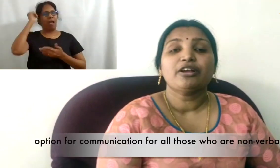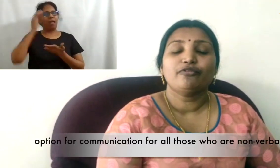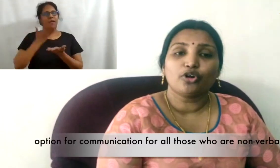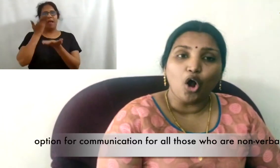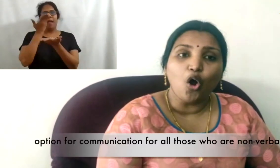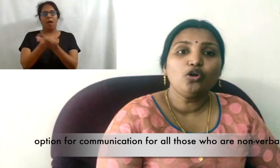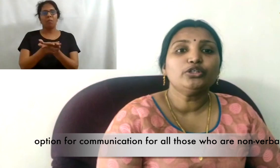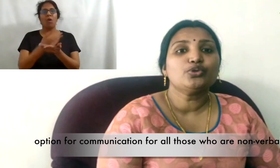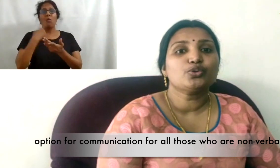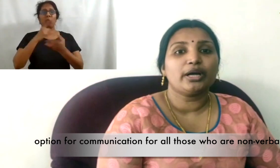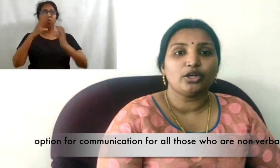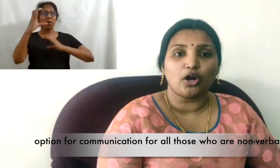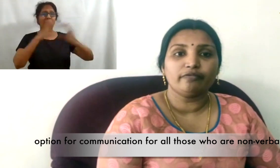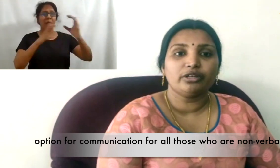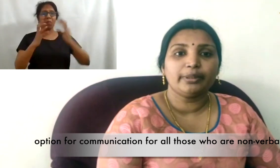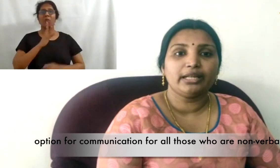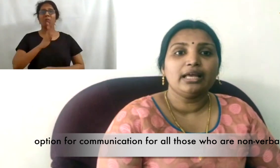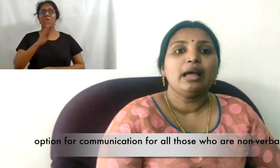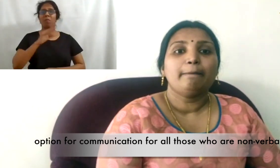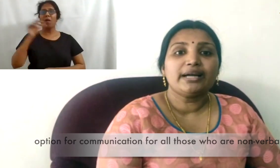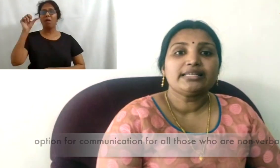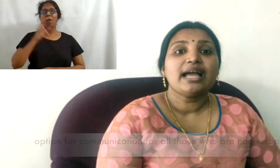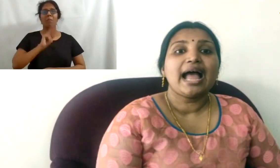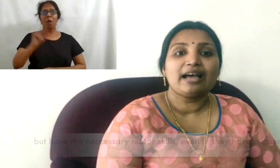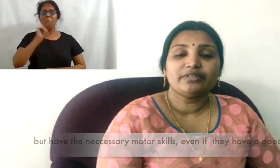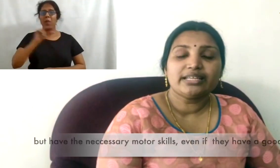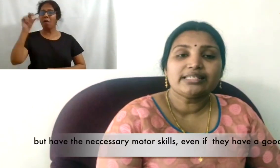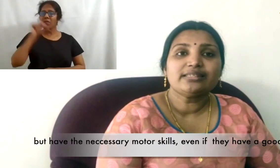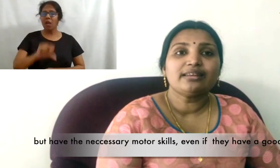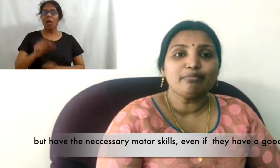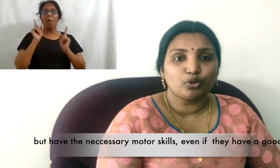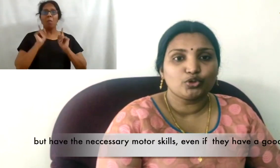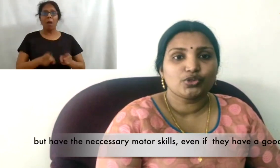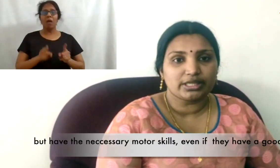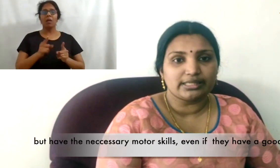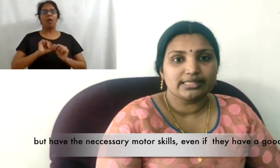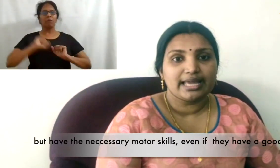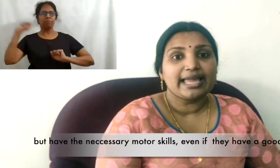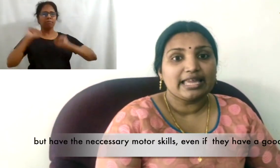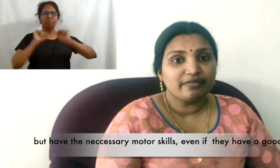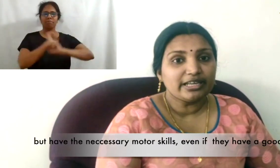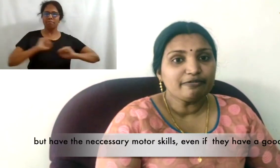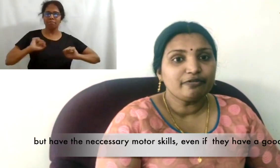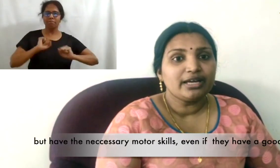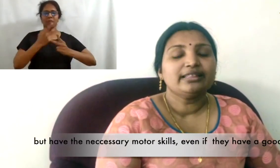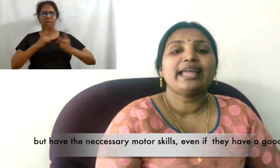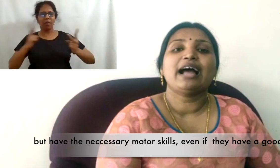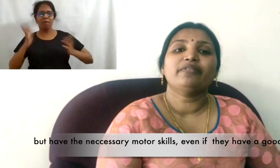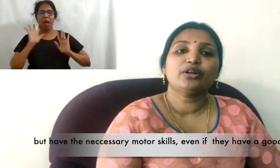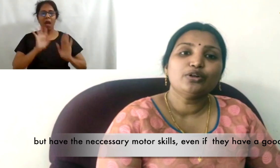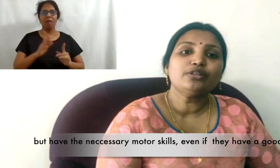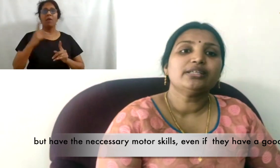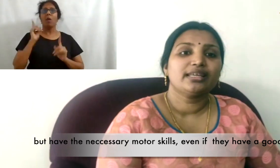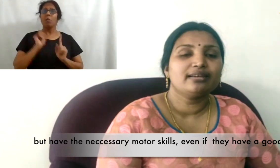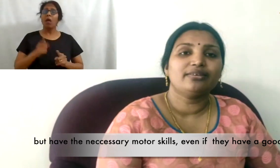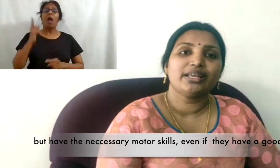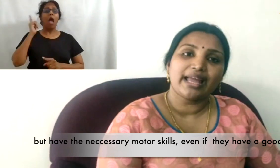for all those who are nonverbal but have the necessary motor skills, even if they have a good hearing